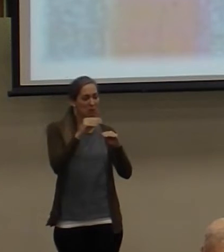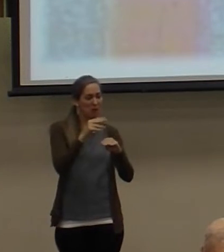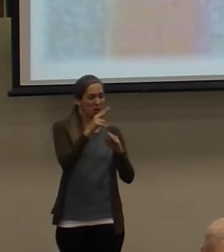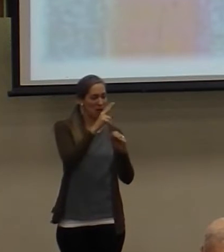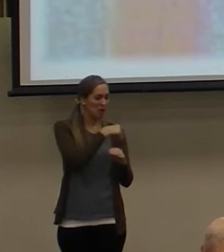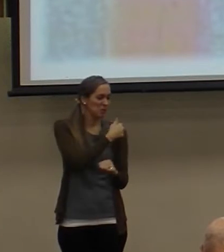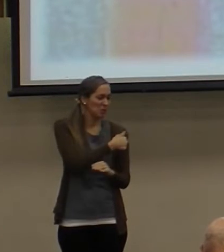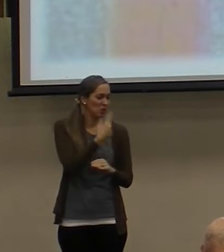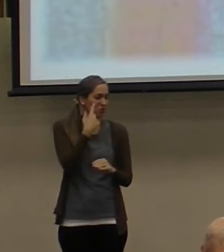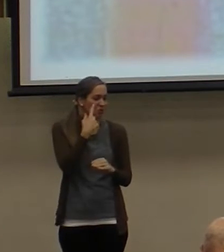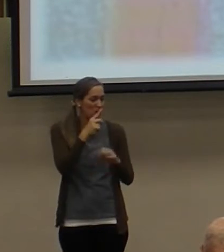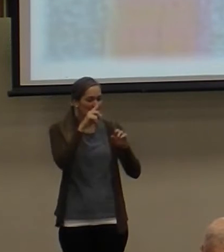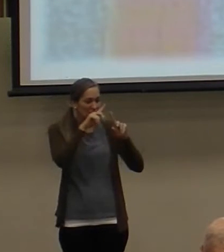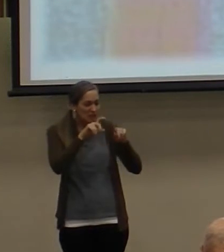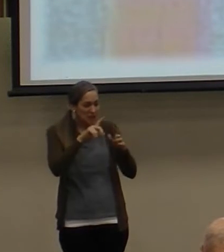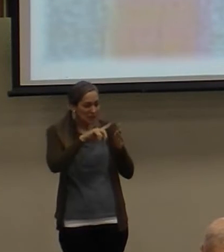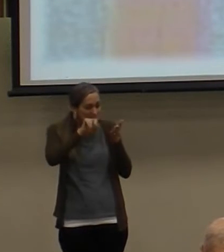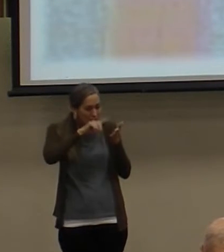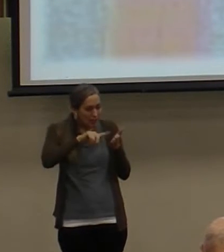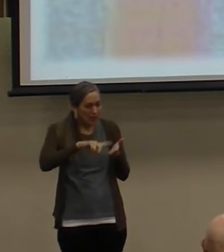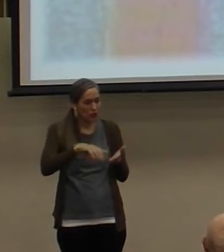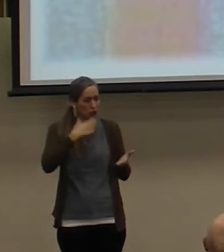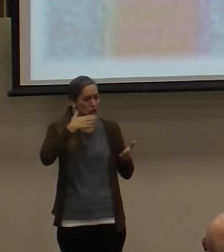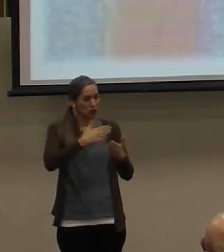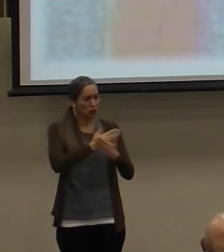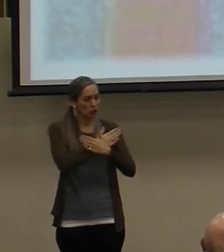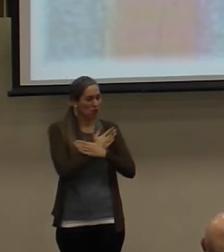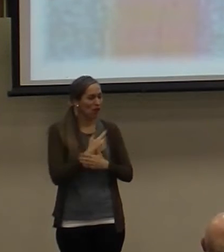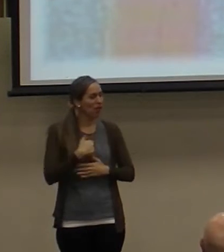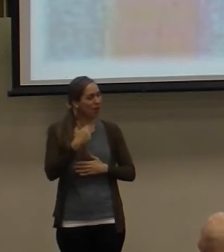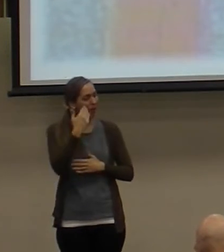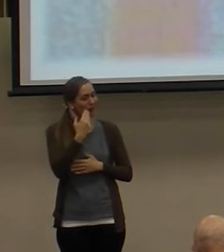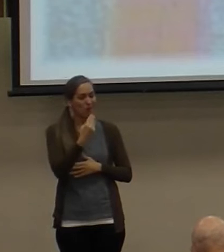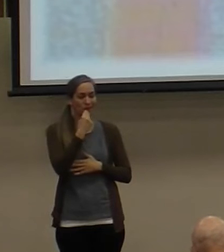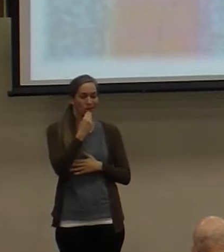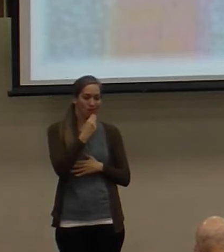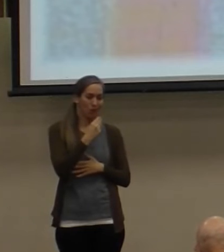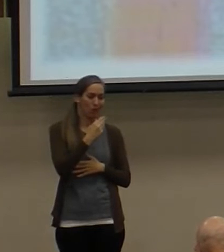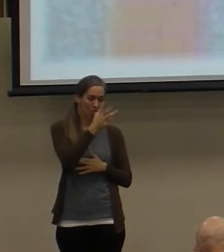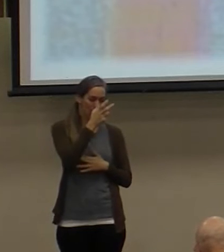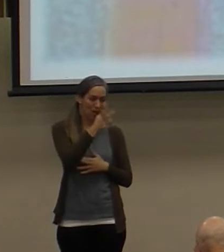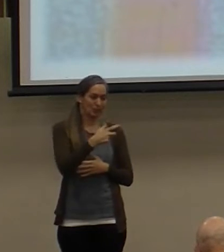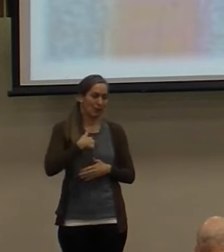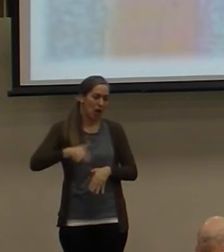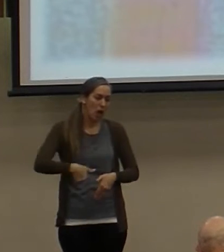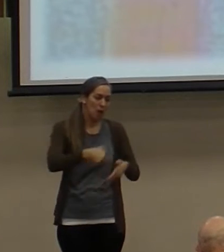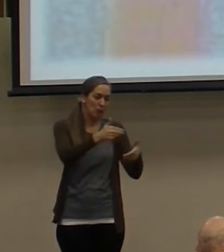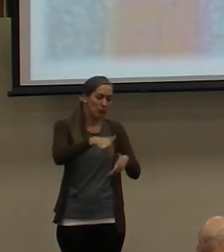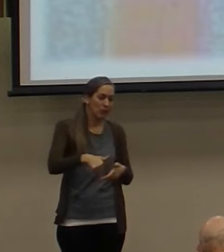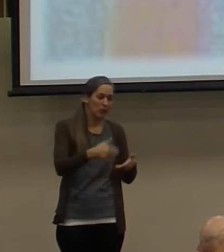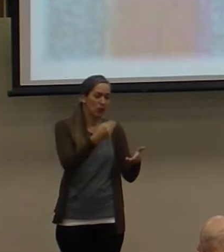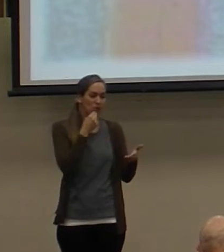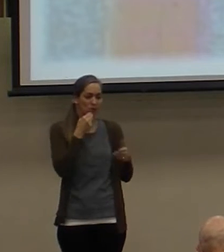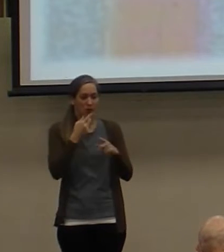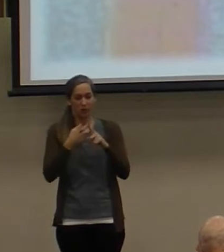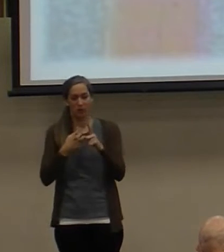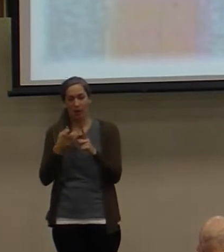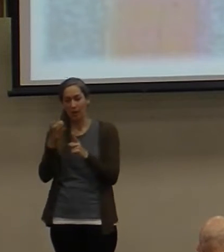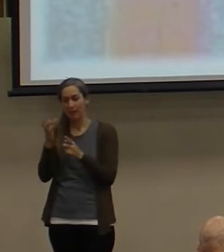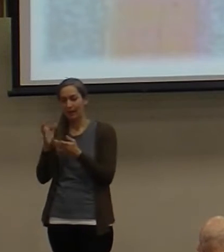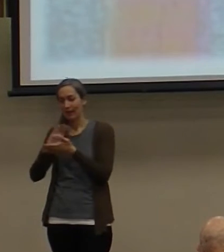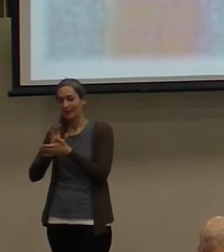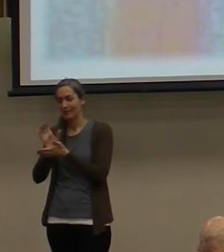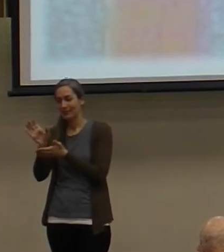thorough examination and some good rest. I know the food's lousy, but I'll bring you meals from the Cheesecake